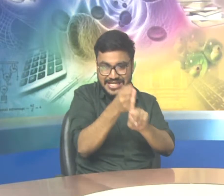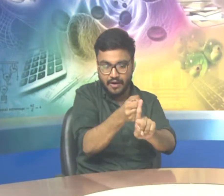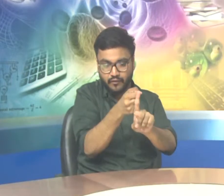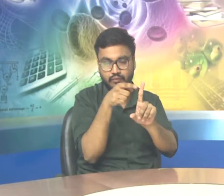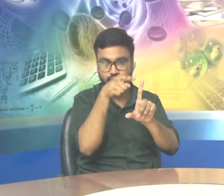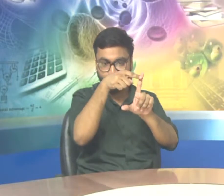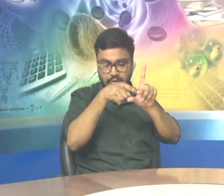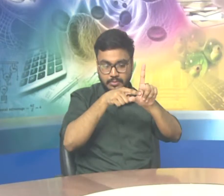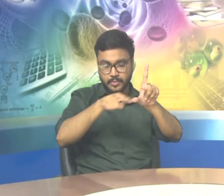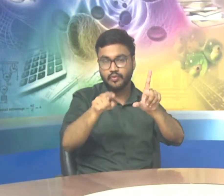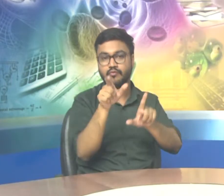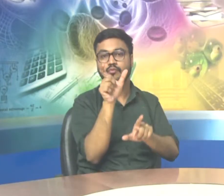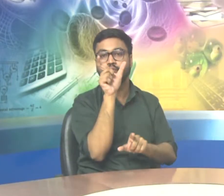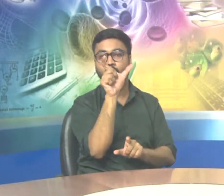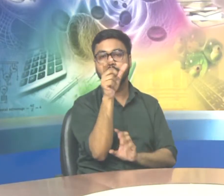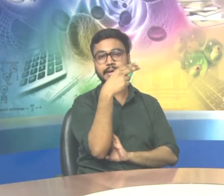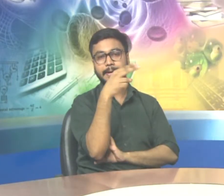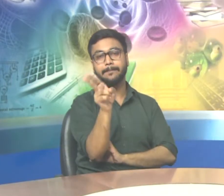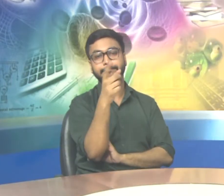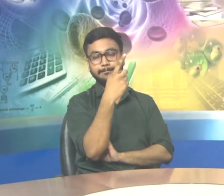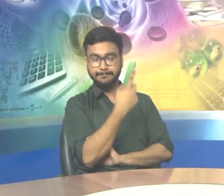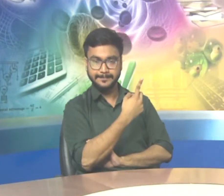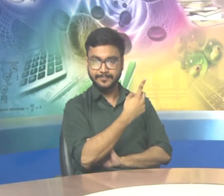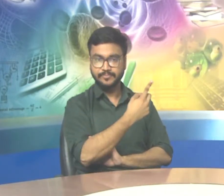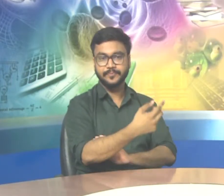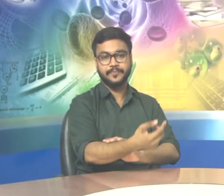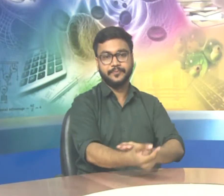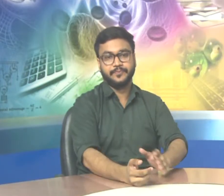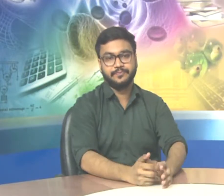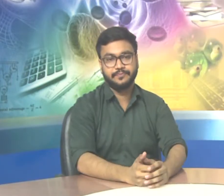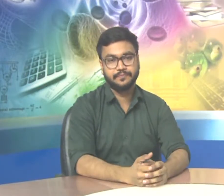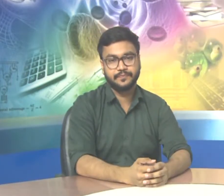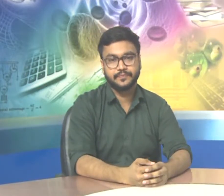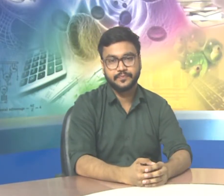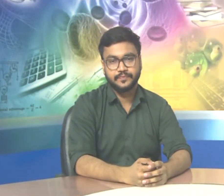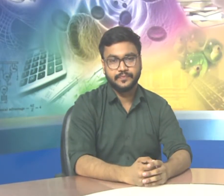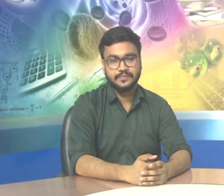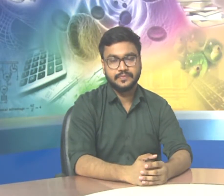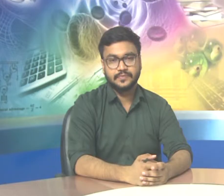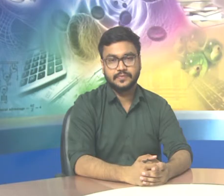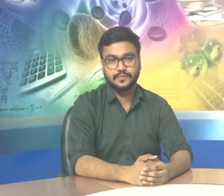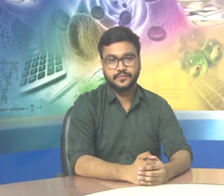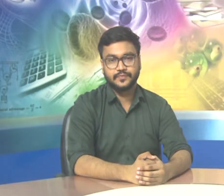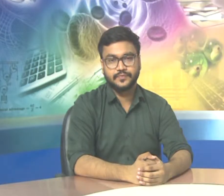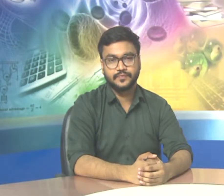Perpendicular is at a right angle with L shape.